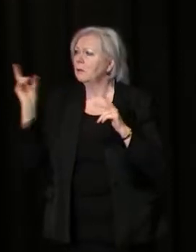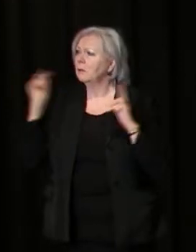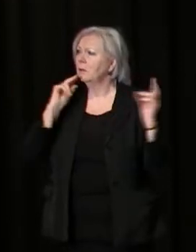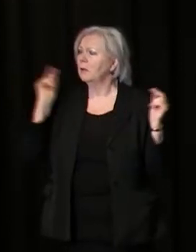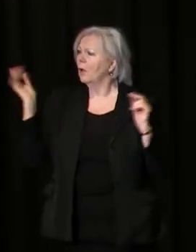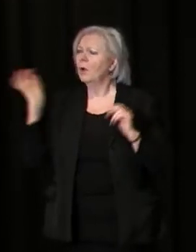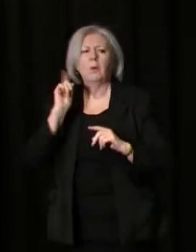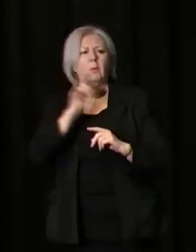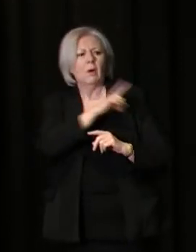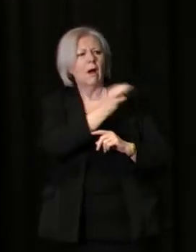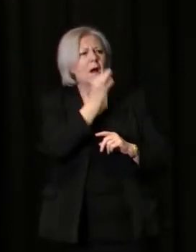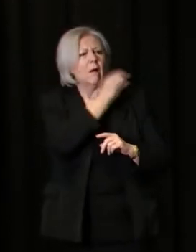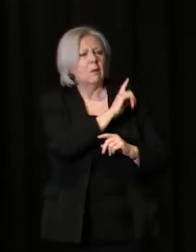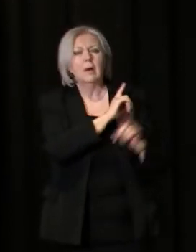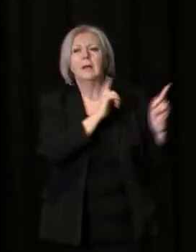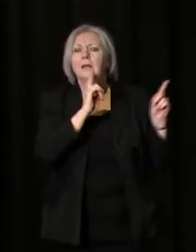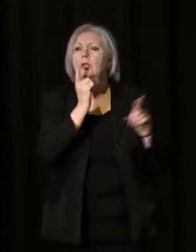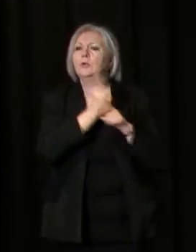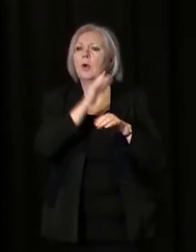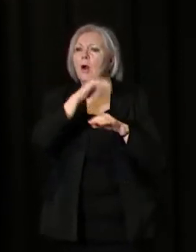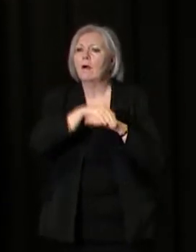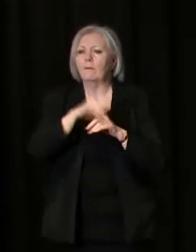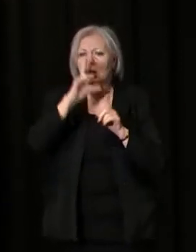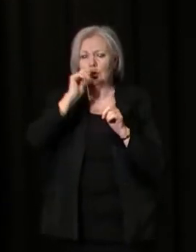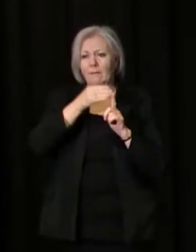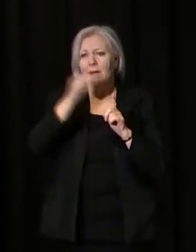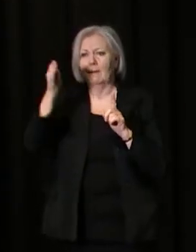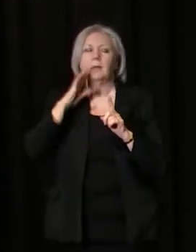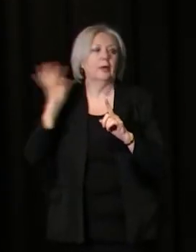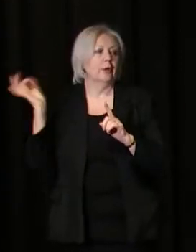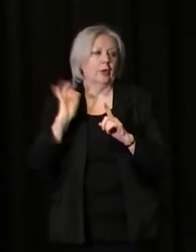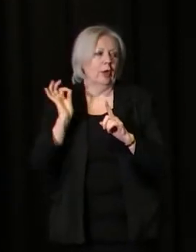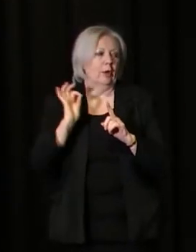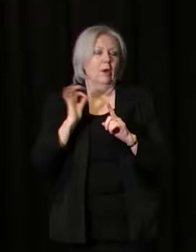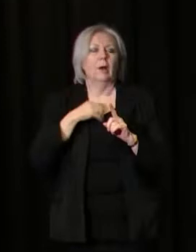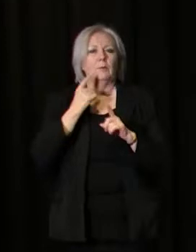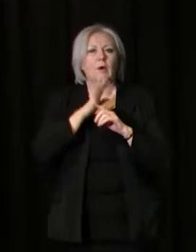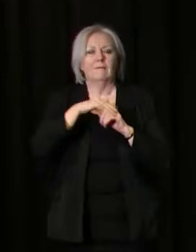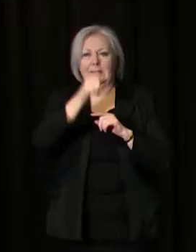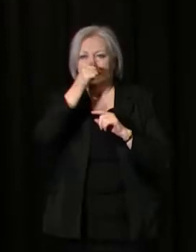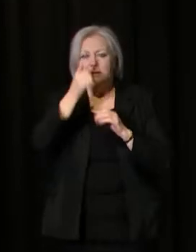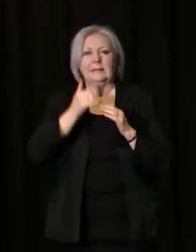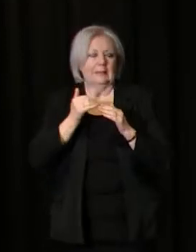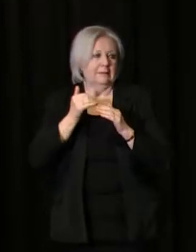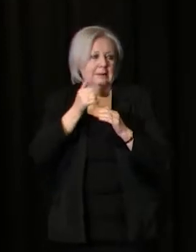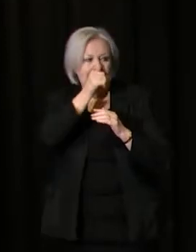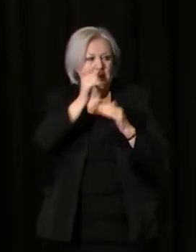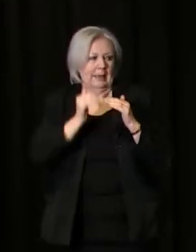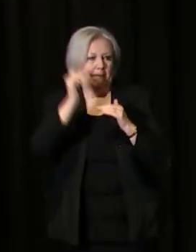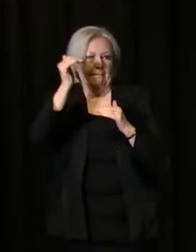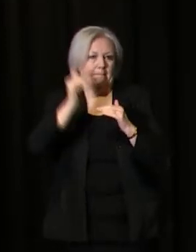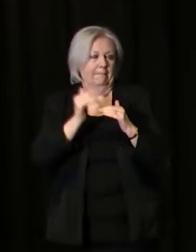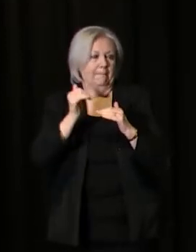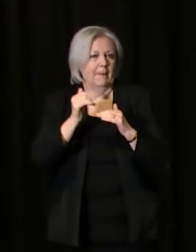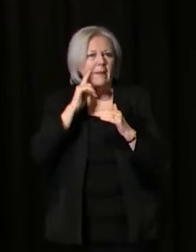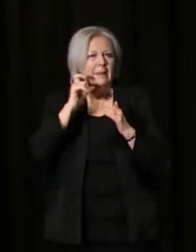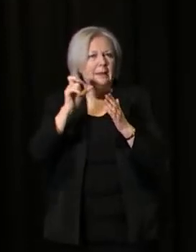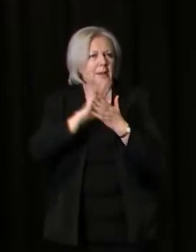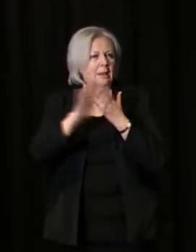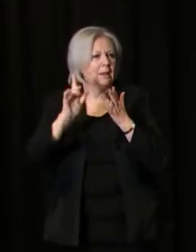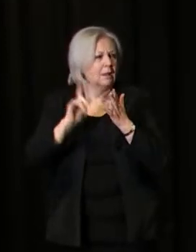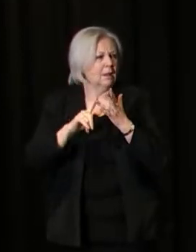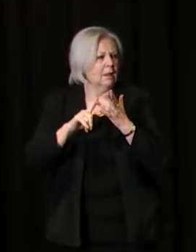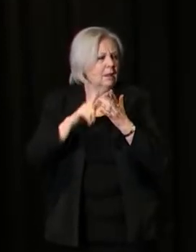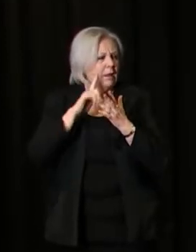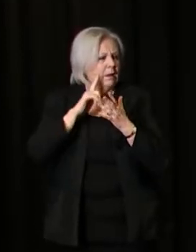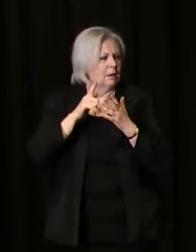still. Whether vaccinated economy applies from 12 up. No, it's 16 as I understand it. But again, I'm happy to. I think the chief health officer was asked this